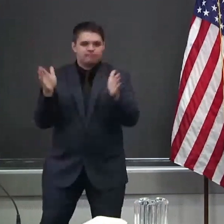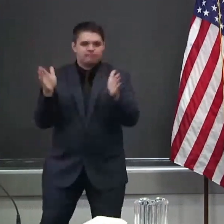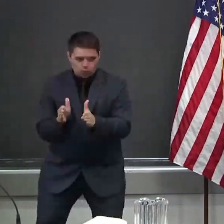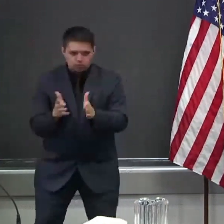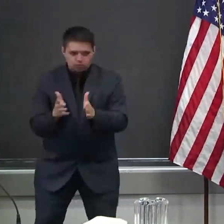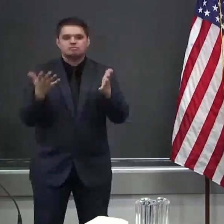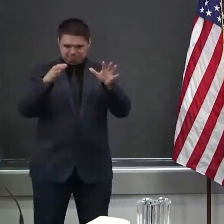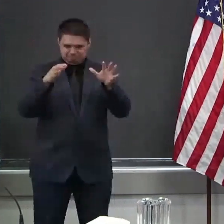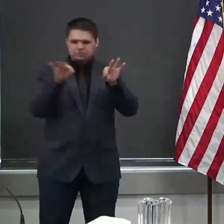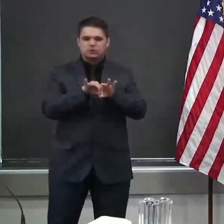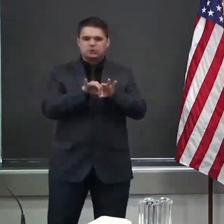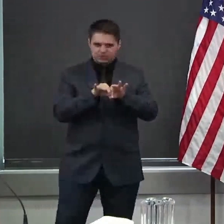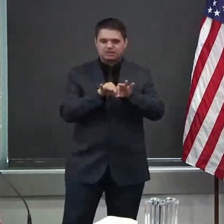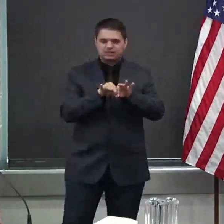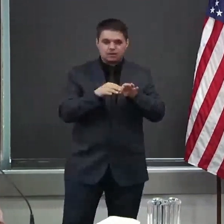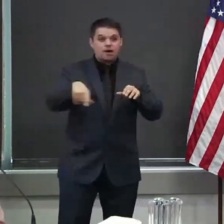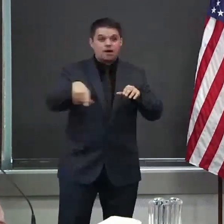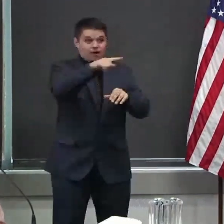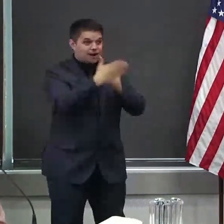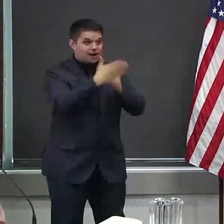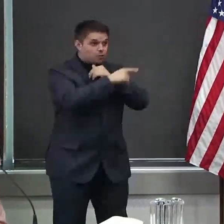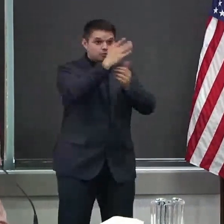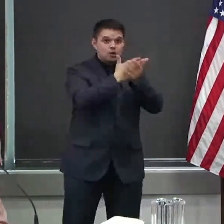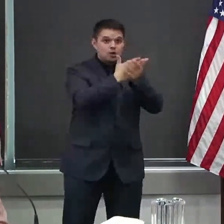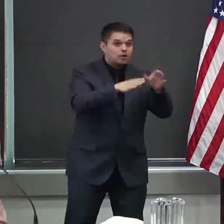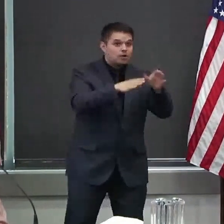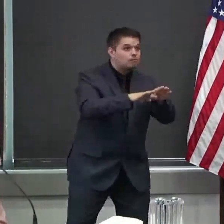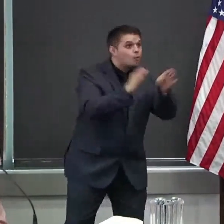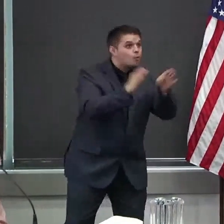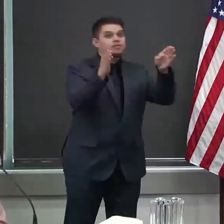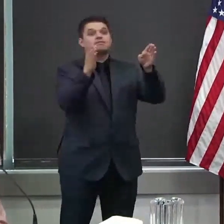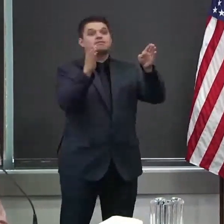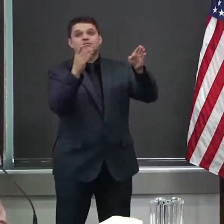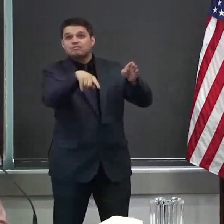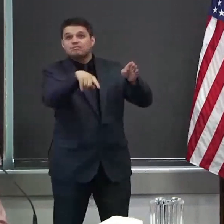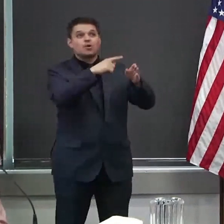participate in a sharing of their faith with their fellow Oregonians.